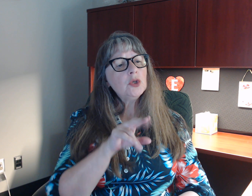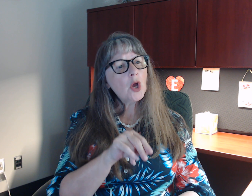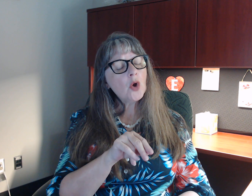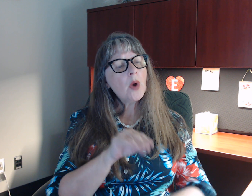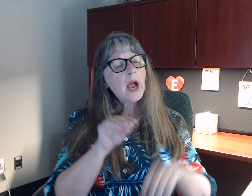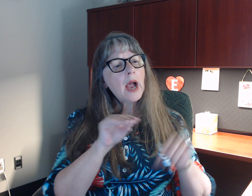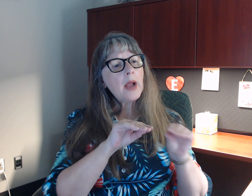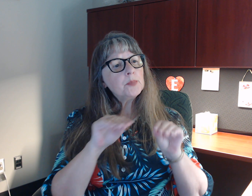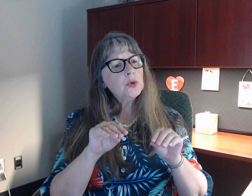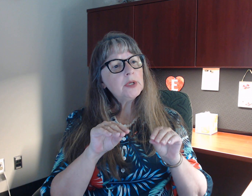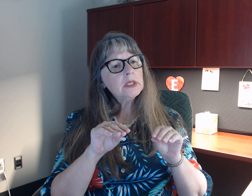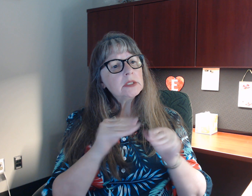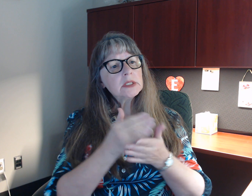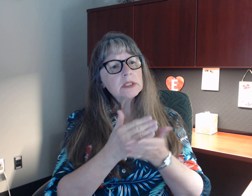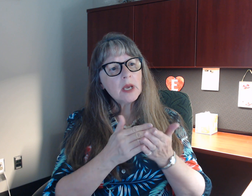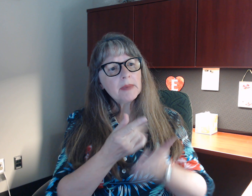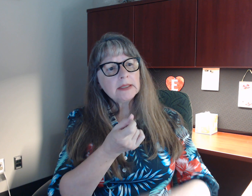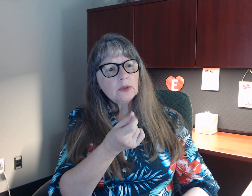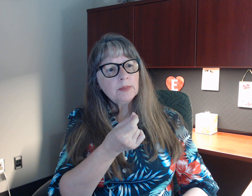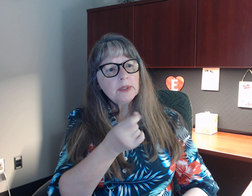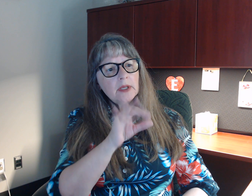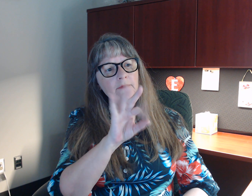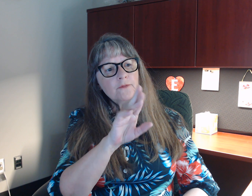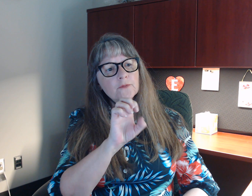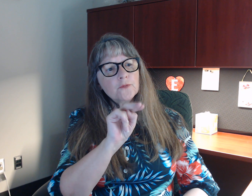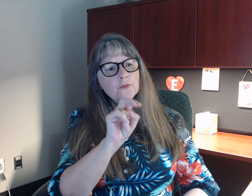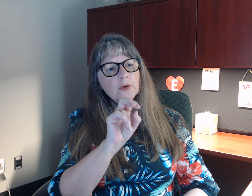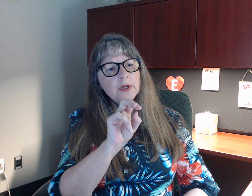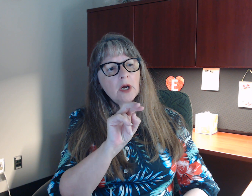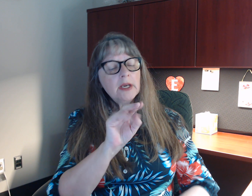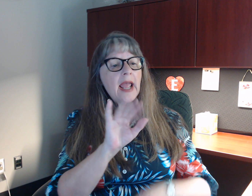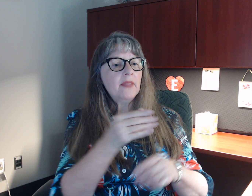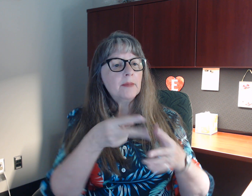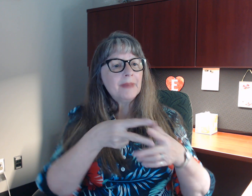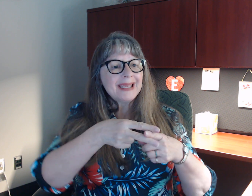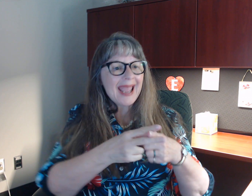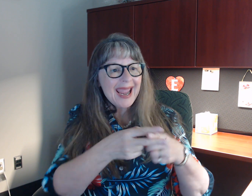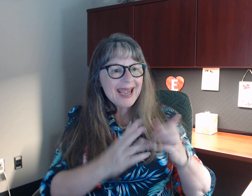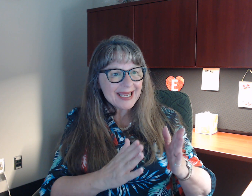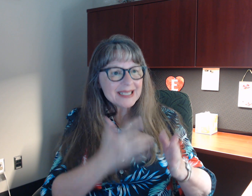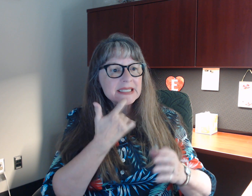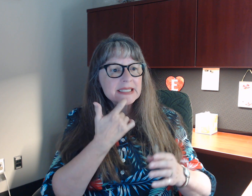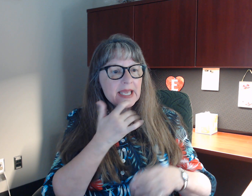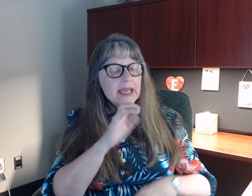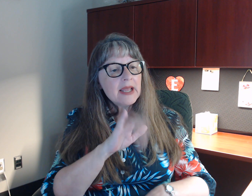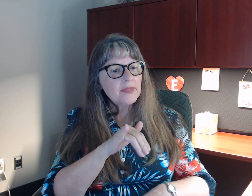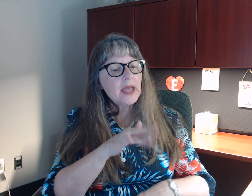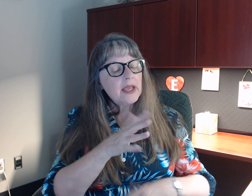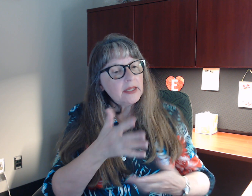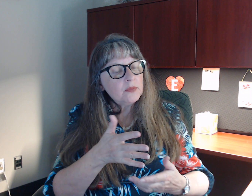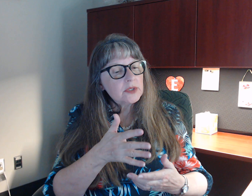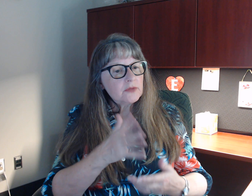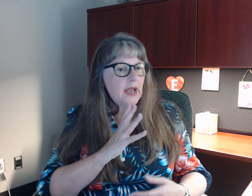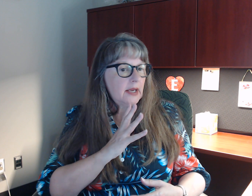No, I put in a little bit of Freon, and the mechanic said that it was fine, that it